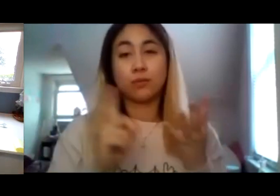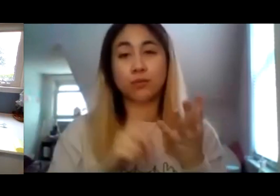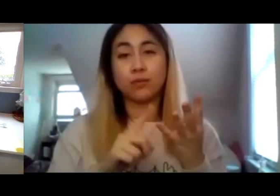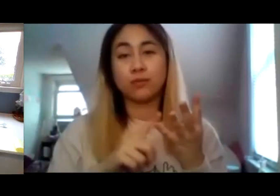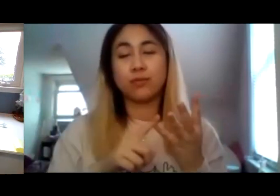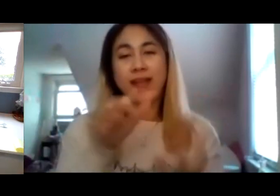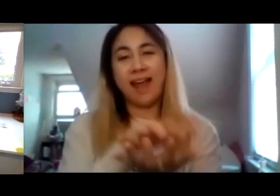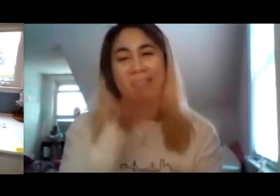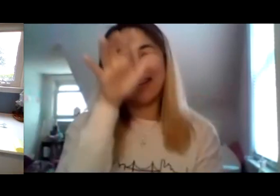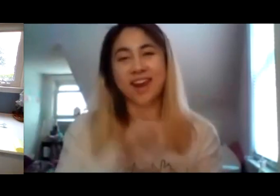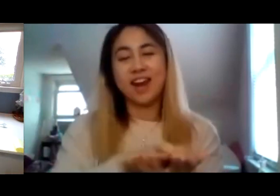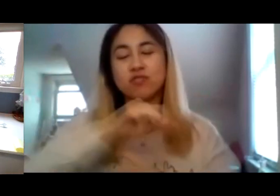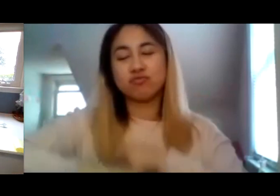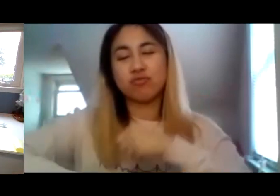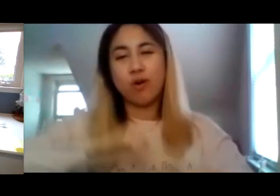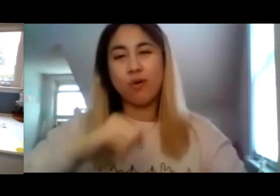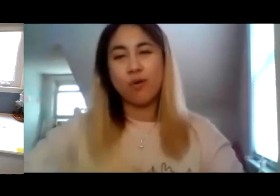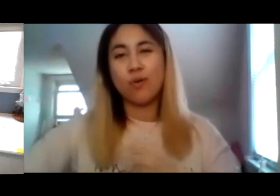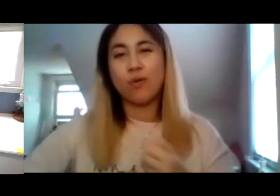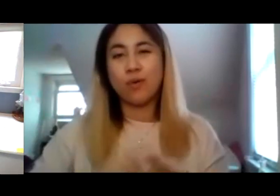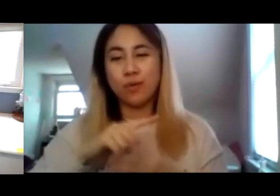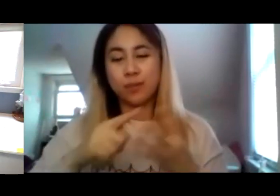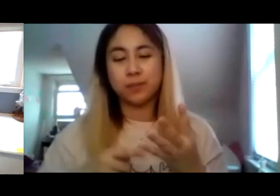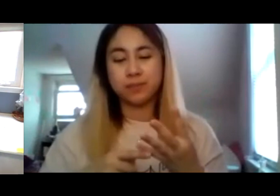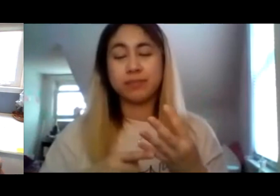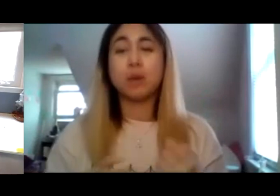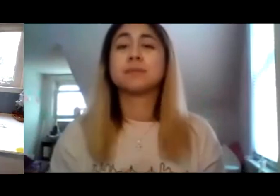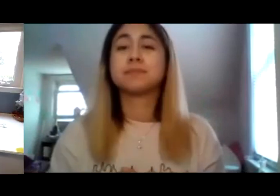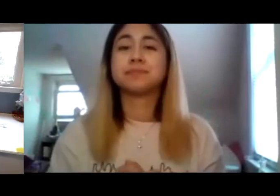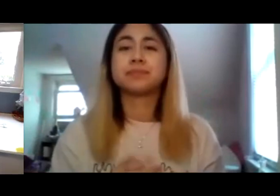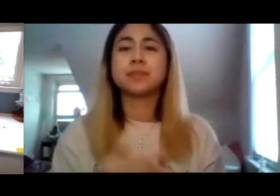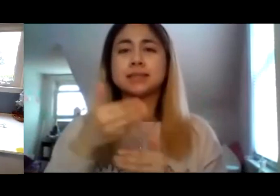alligator crawl. Okay, then we can turn our page.